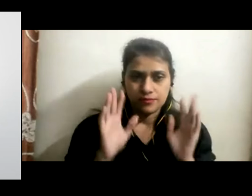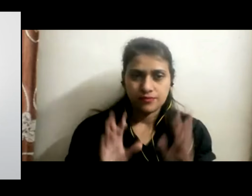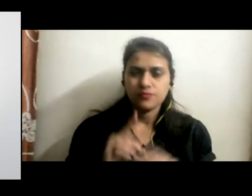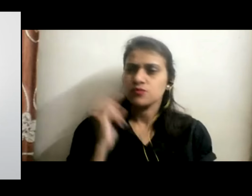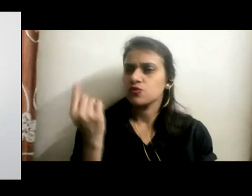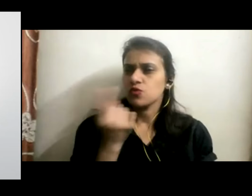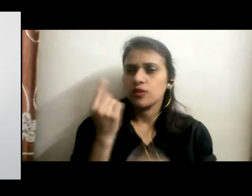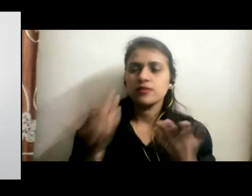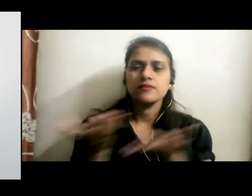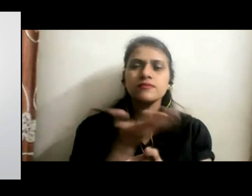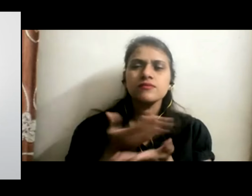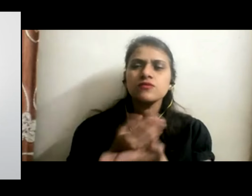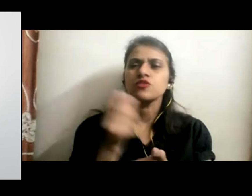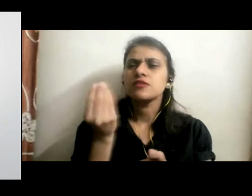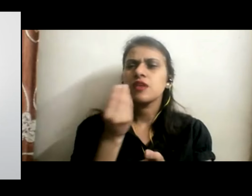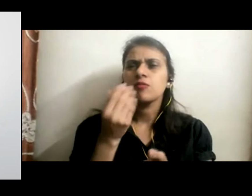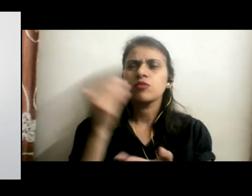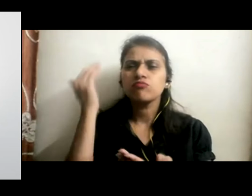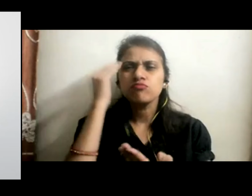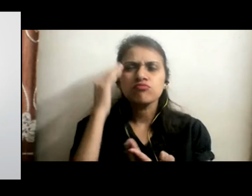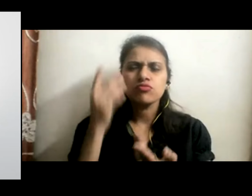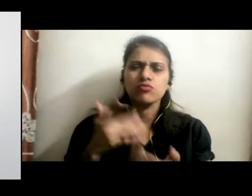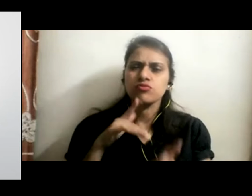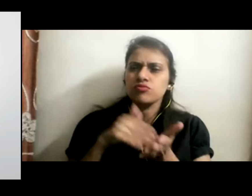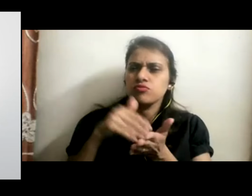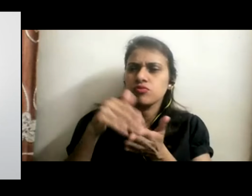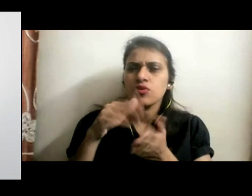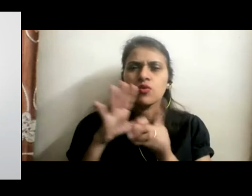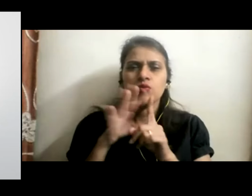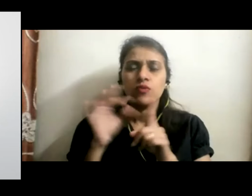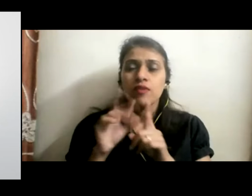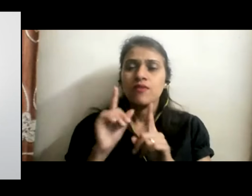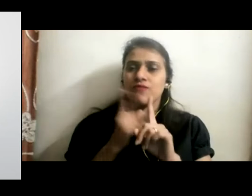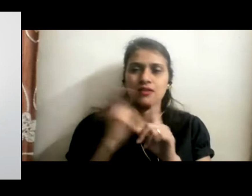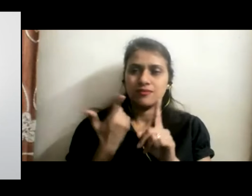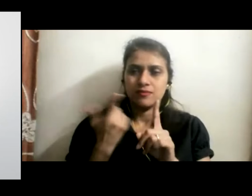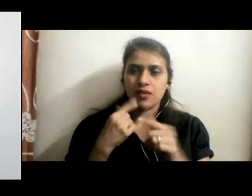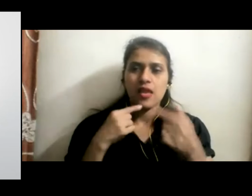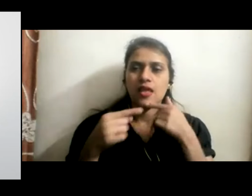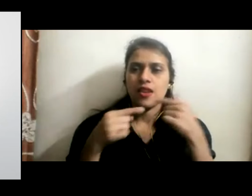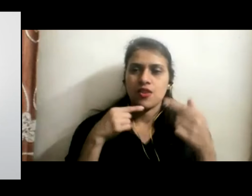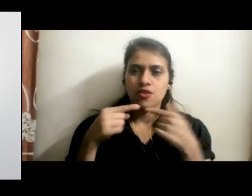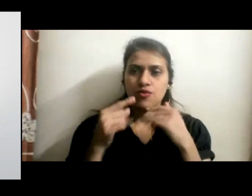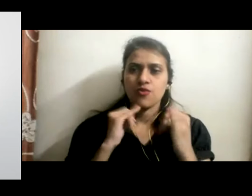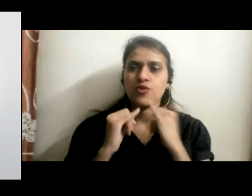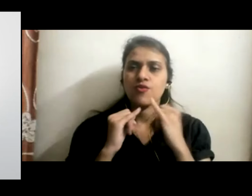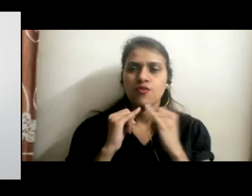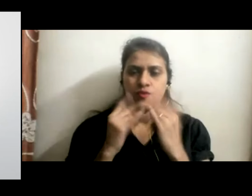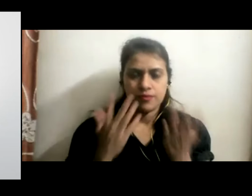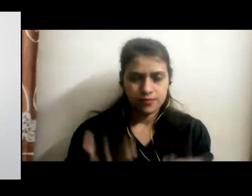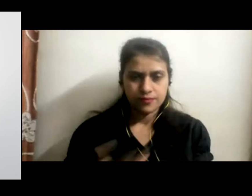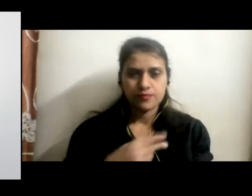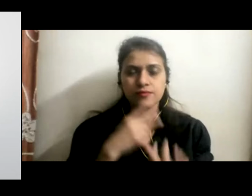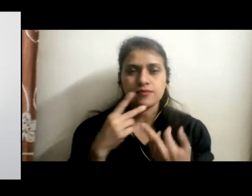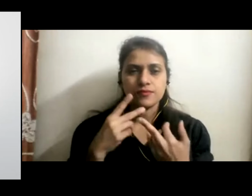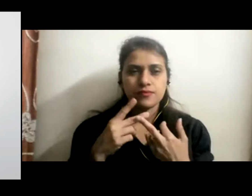discuss some very common ones. So the first one is an interview. An interview again could be, you